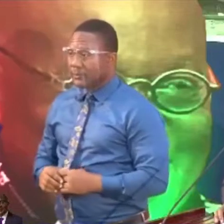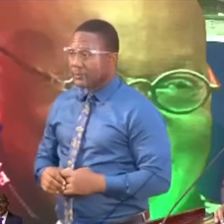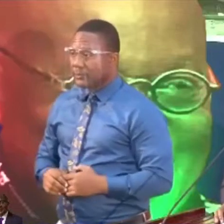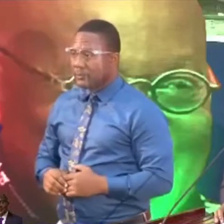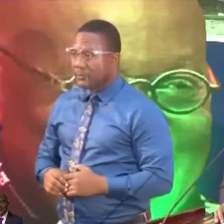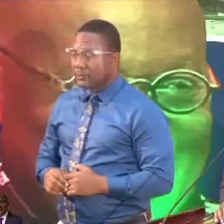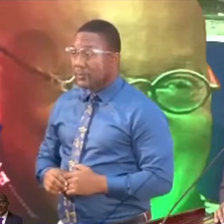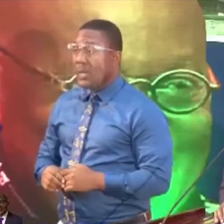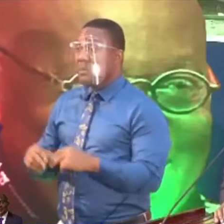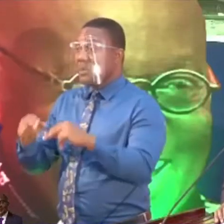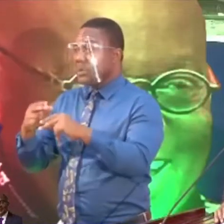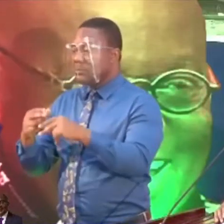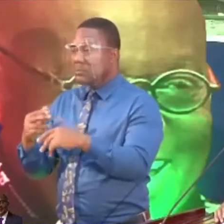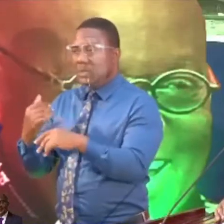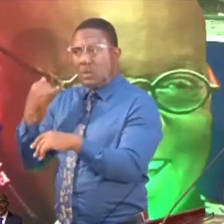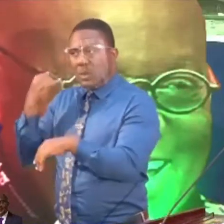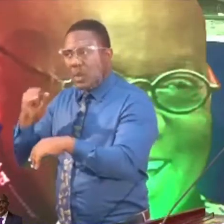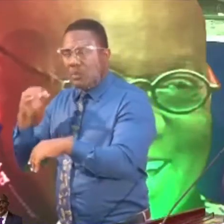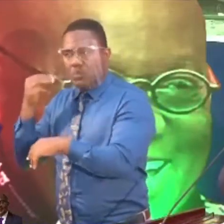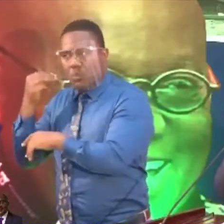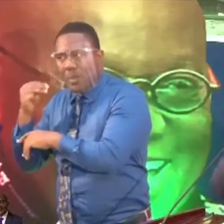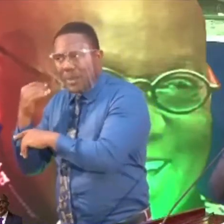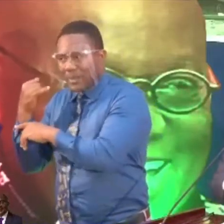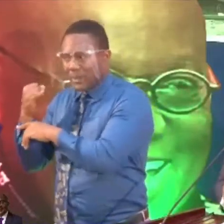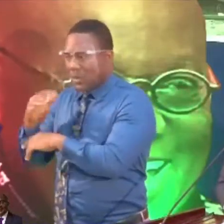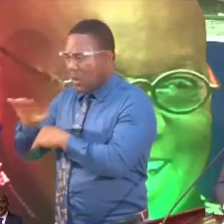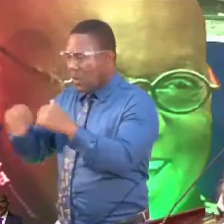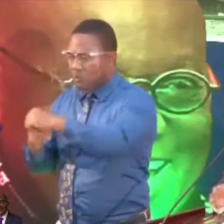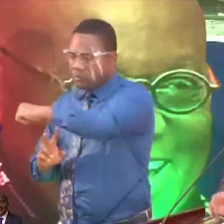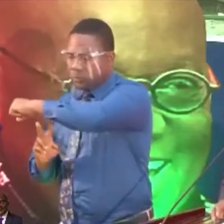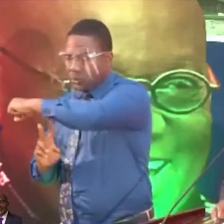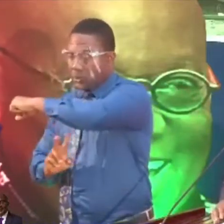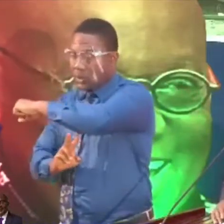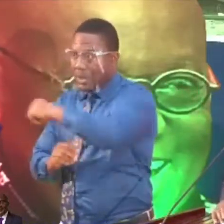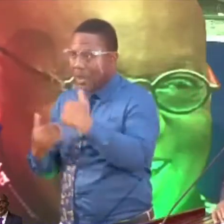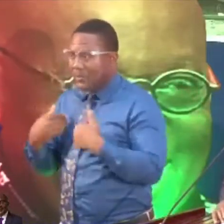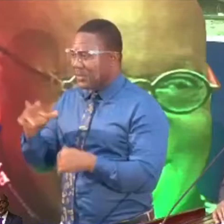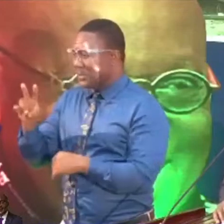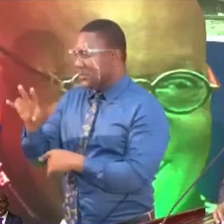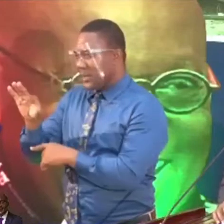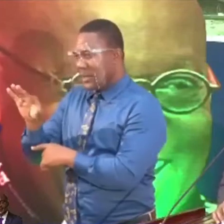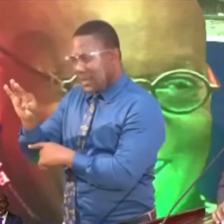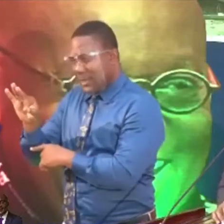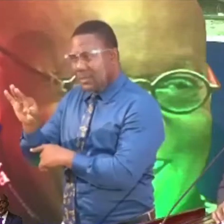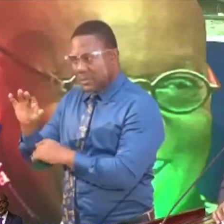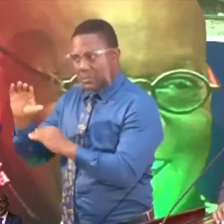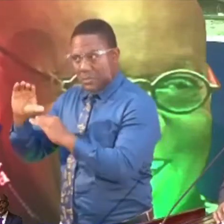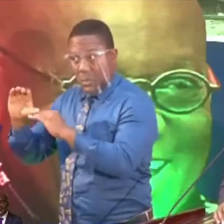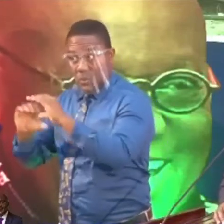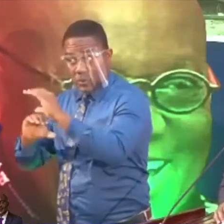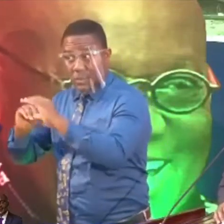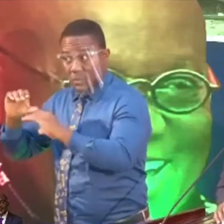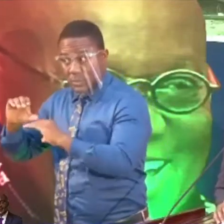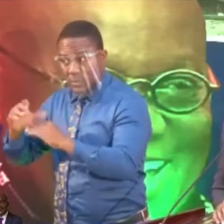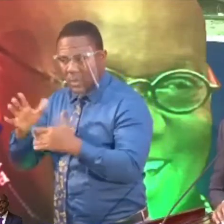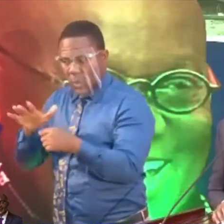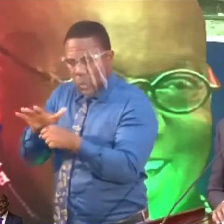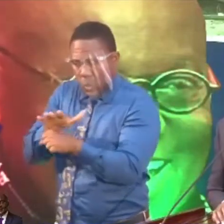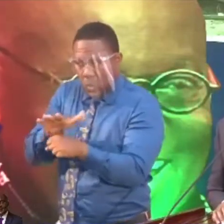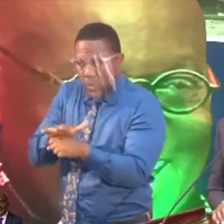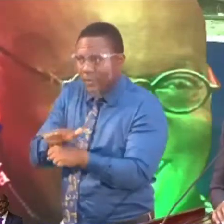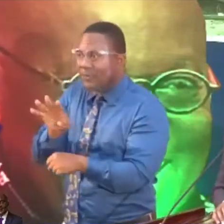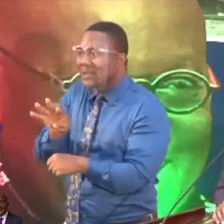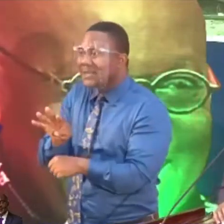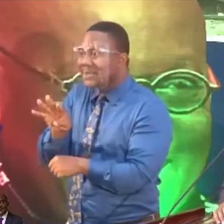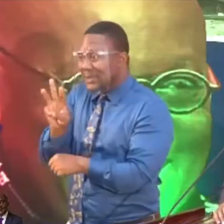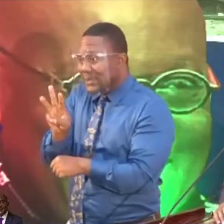Bailey steel and concrete bridges, we have 79 that we are constructing. We have completed